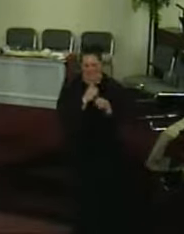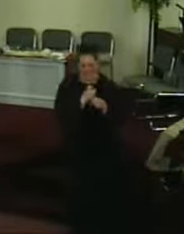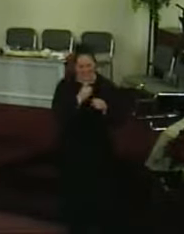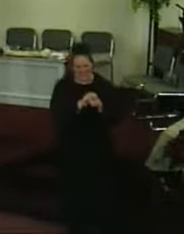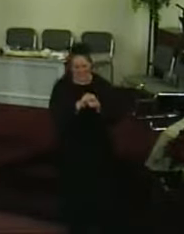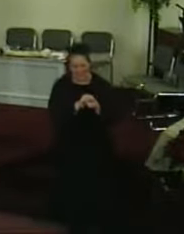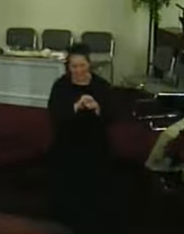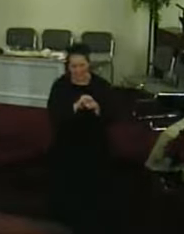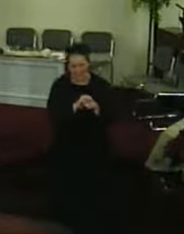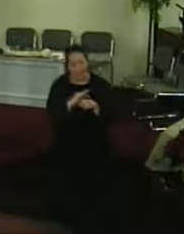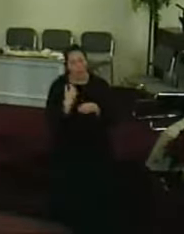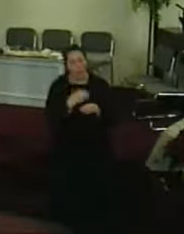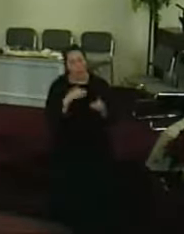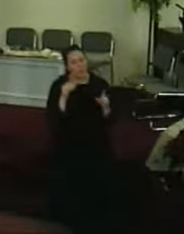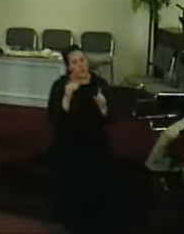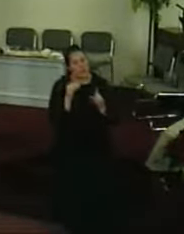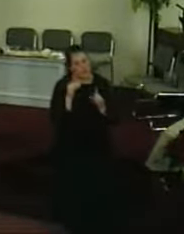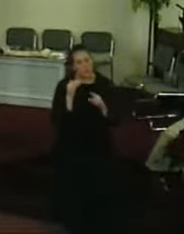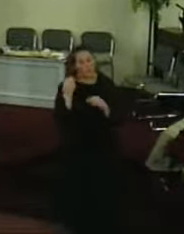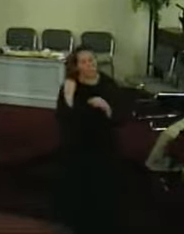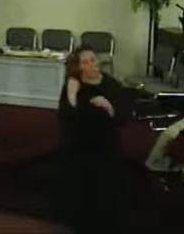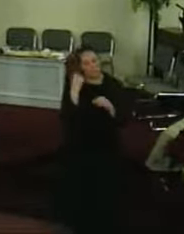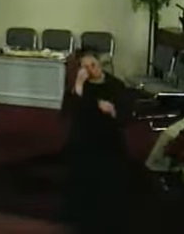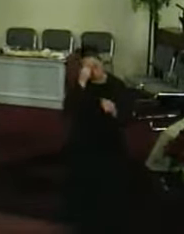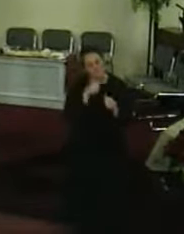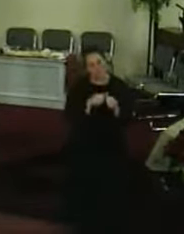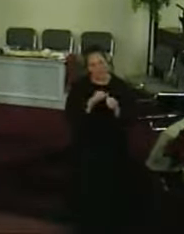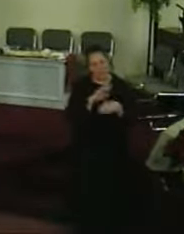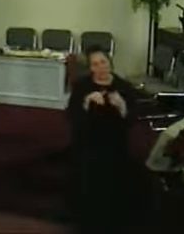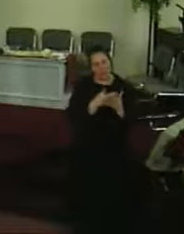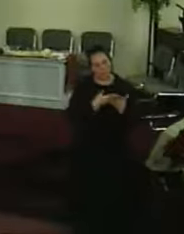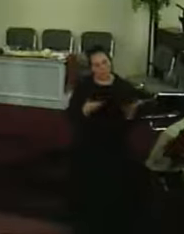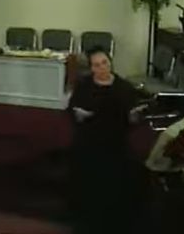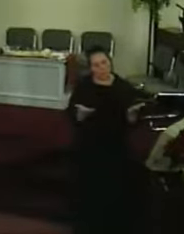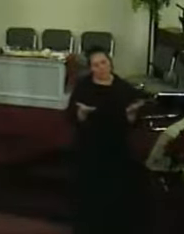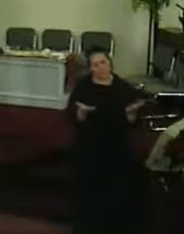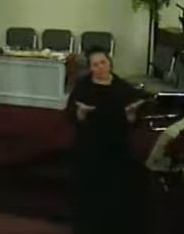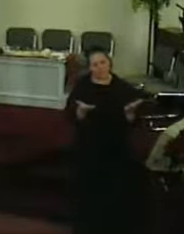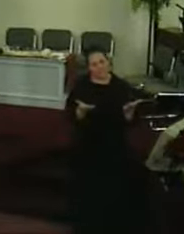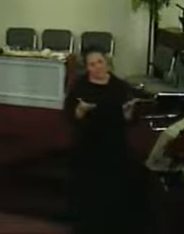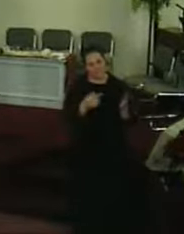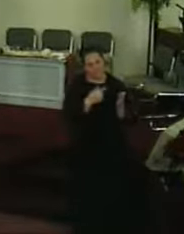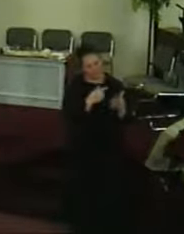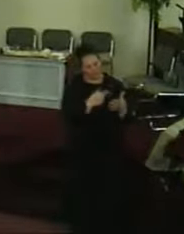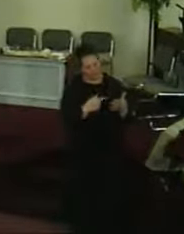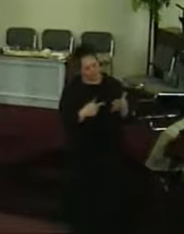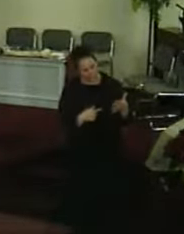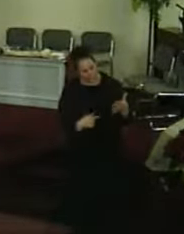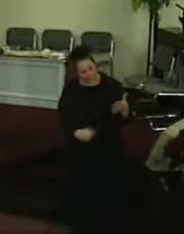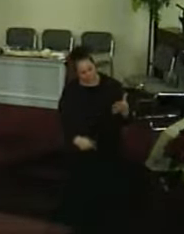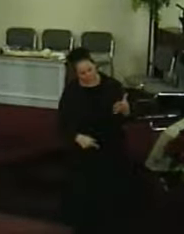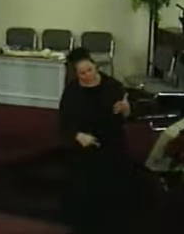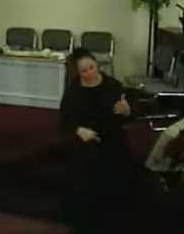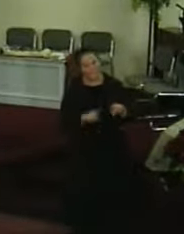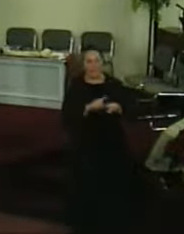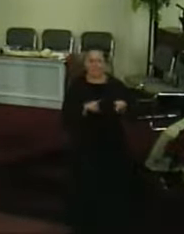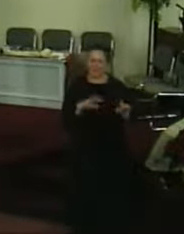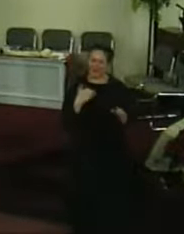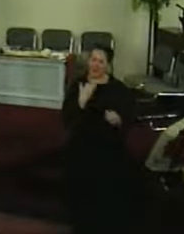We remember all that stuff, but our soul is dried away.